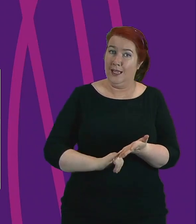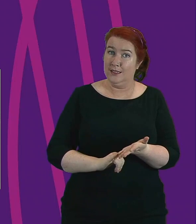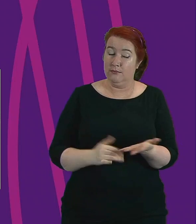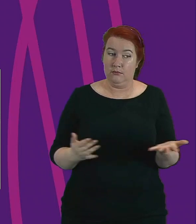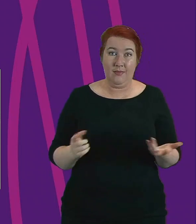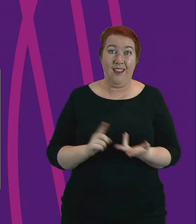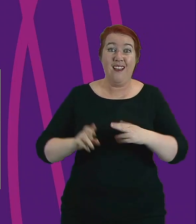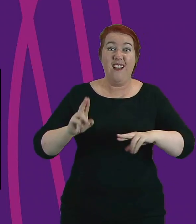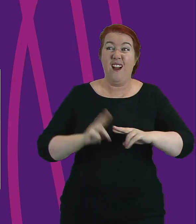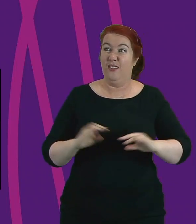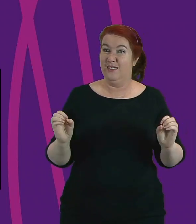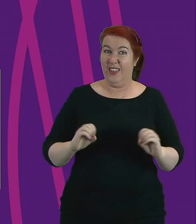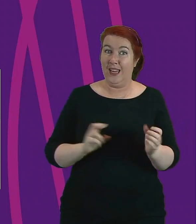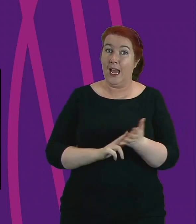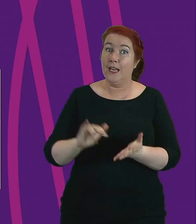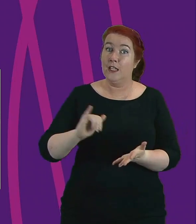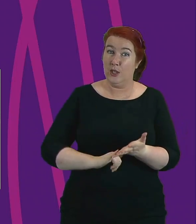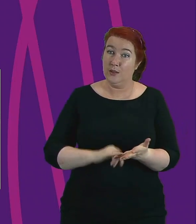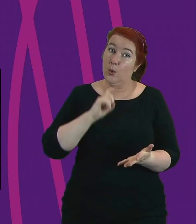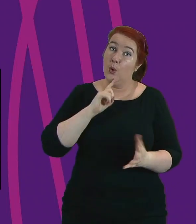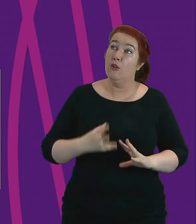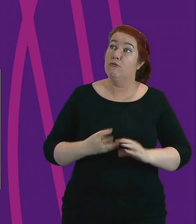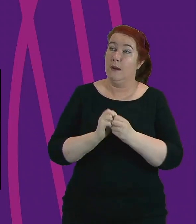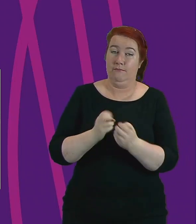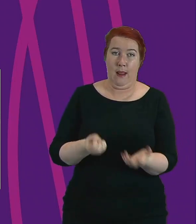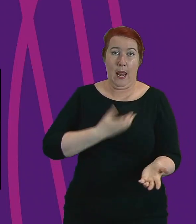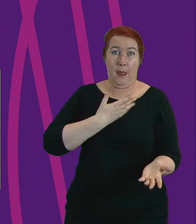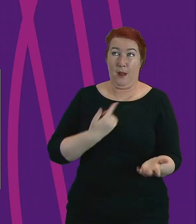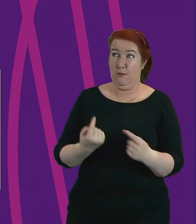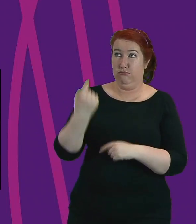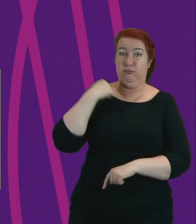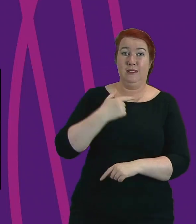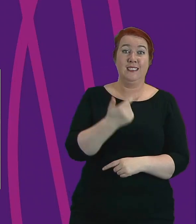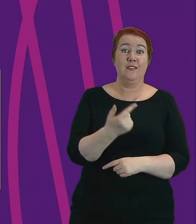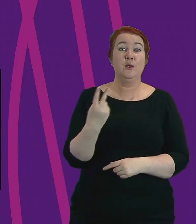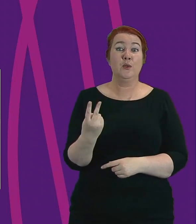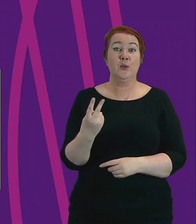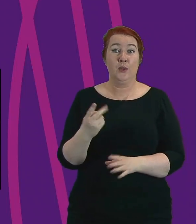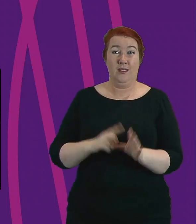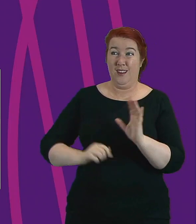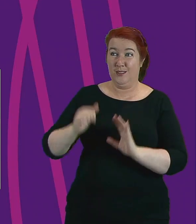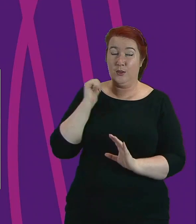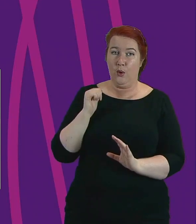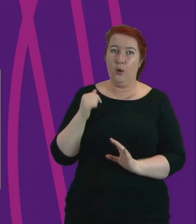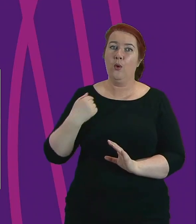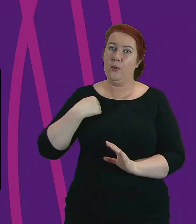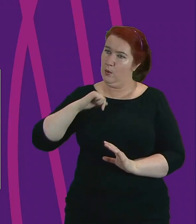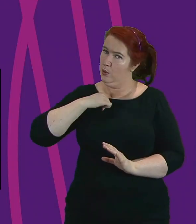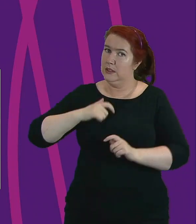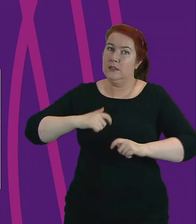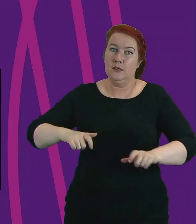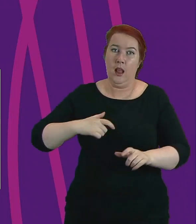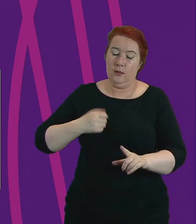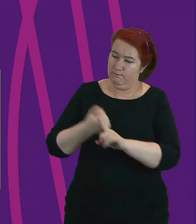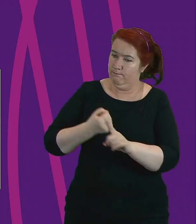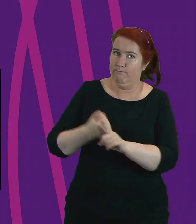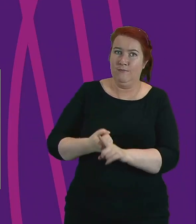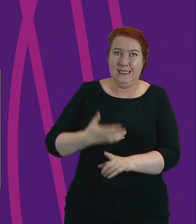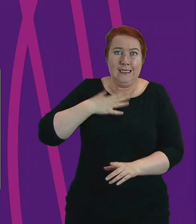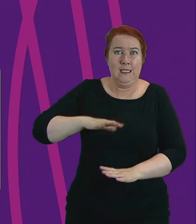been created by Labour 72 years ago, we would be at the front of the line today calling for its creation now, so